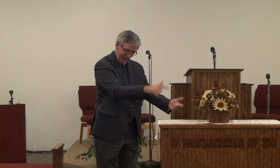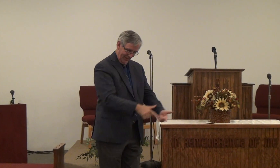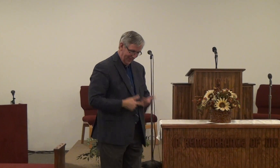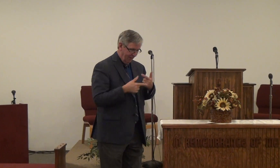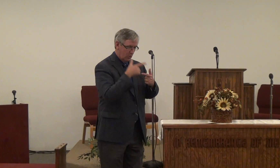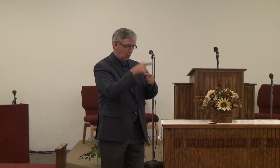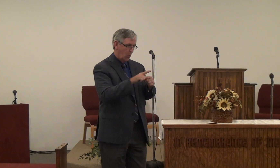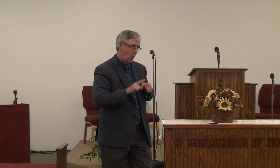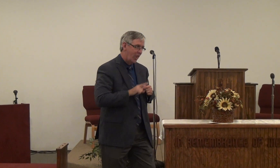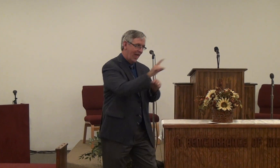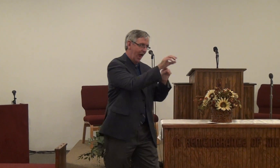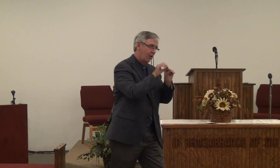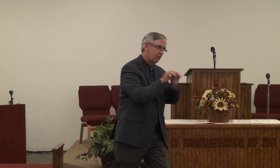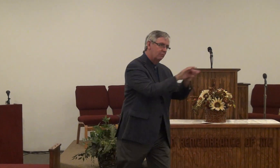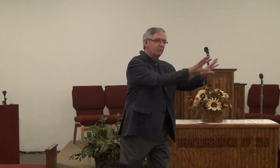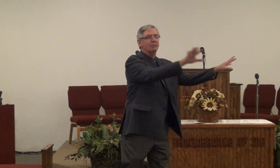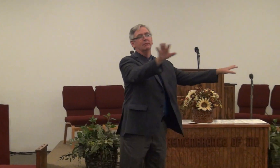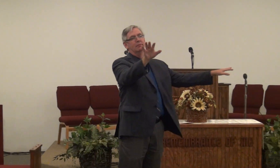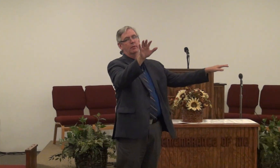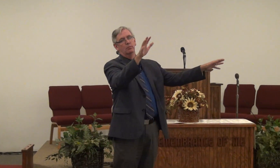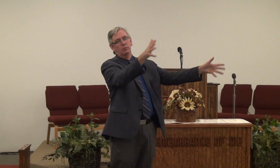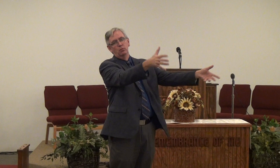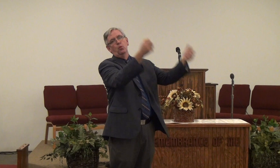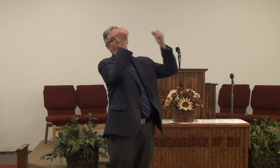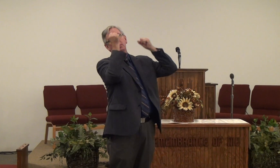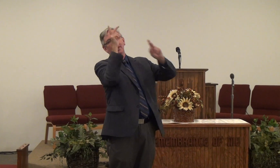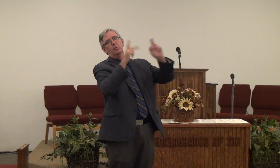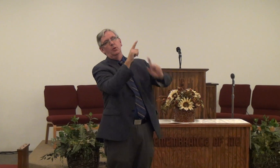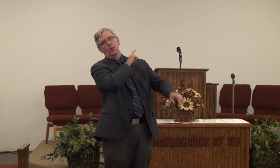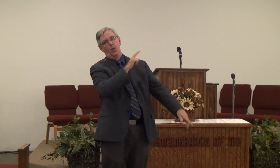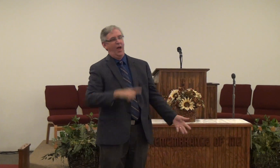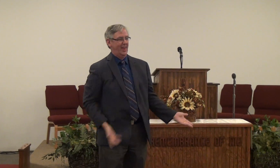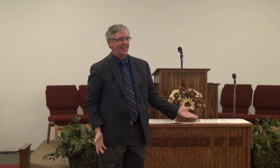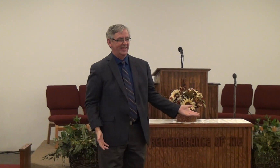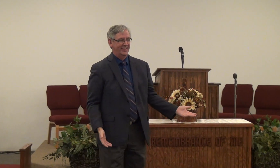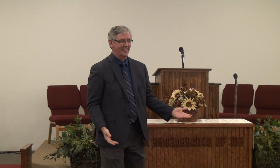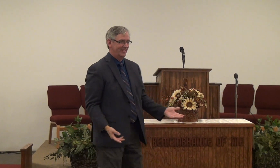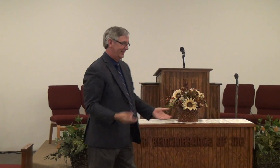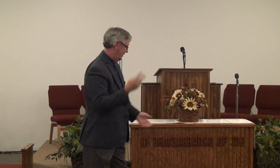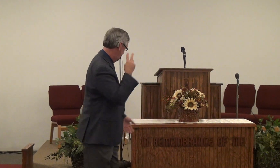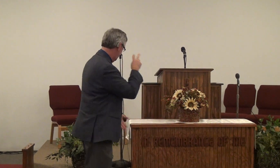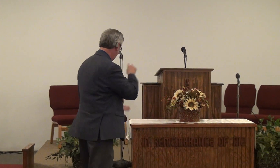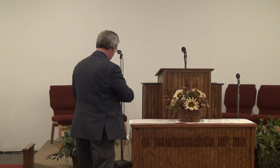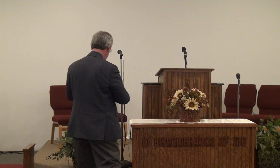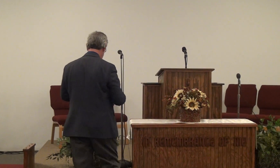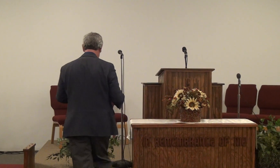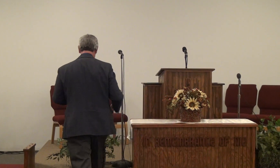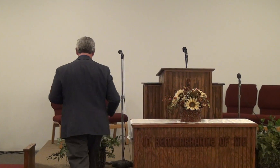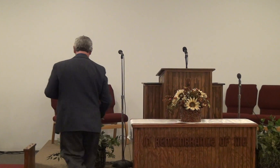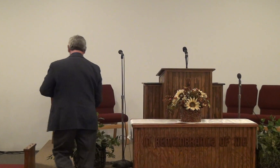give her words of eternal life. And then she went out and reaped many souls for the Lord.